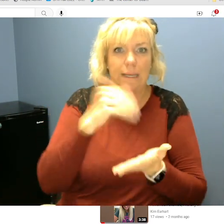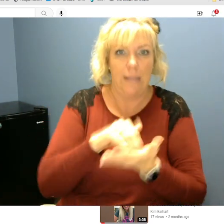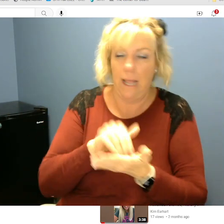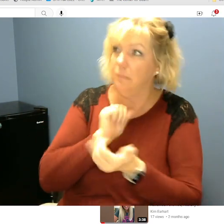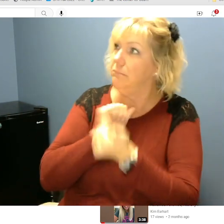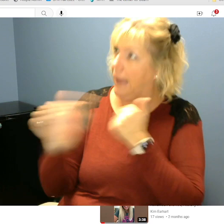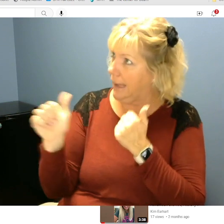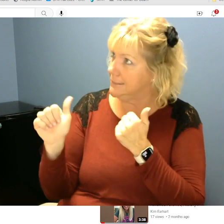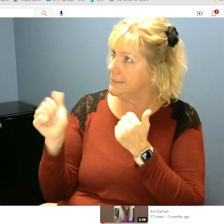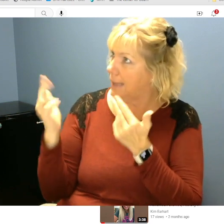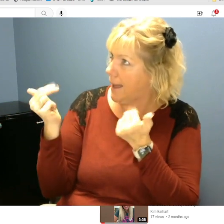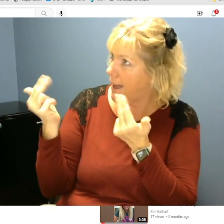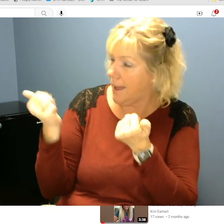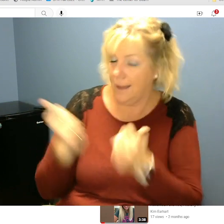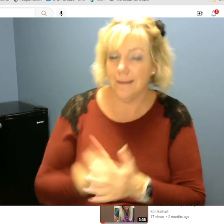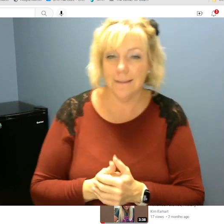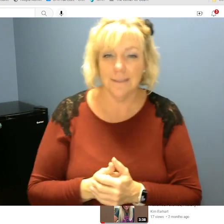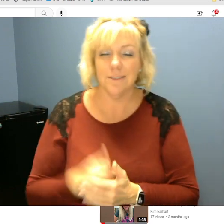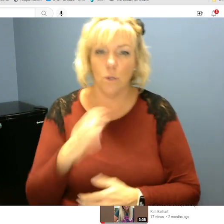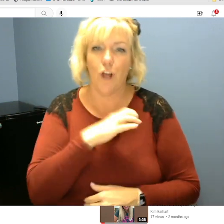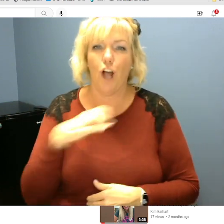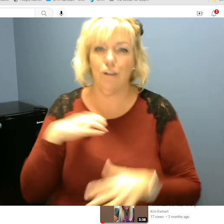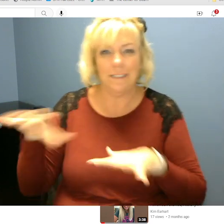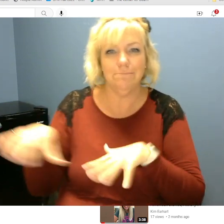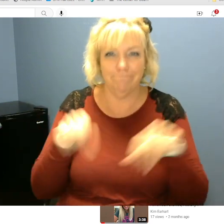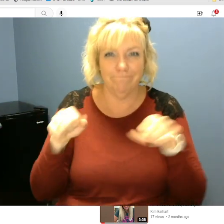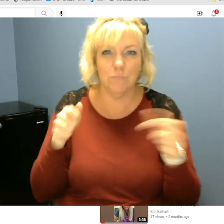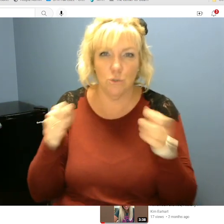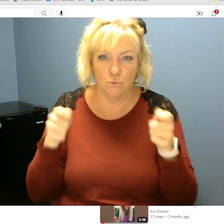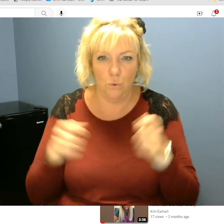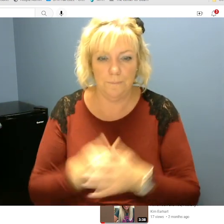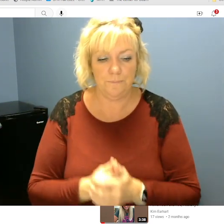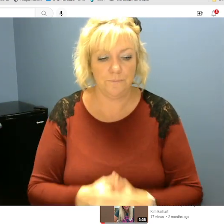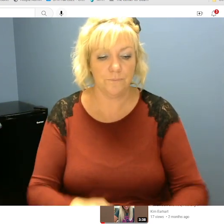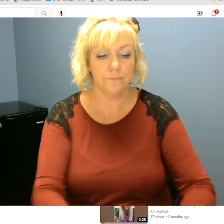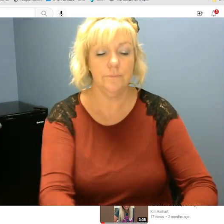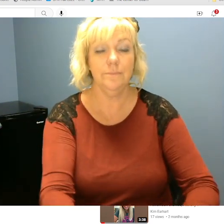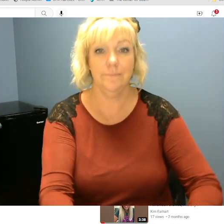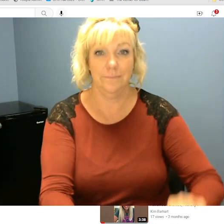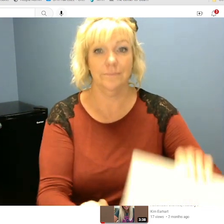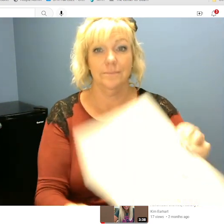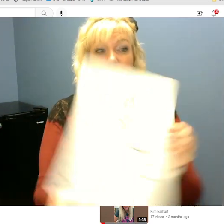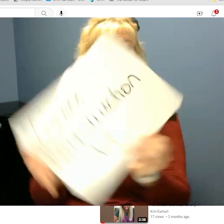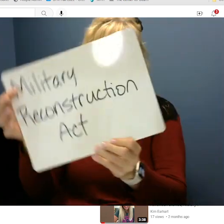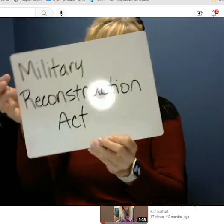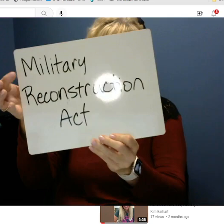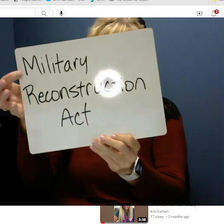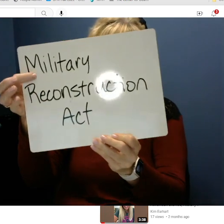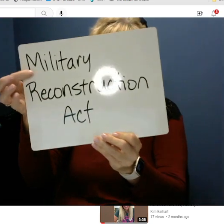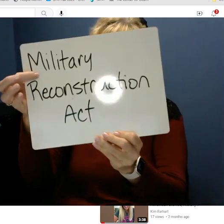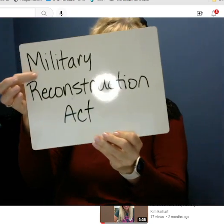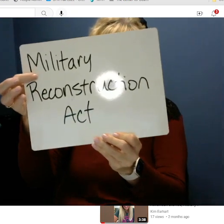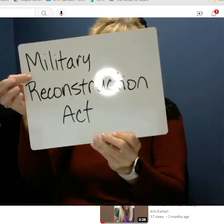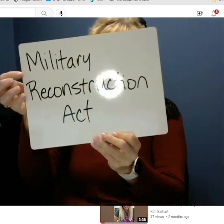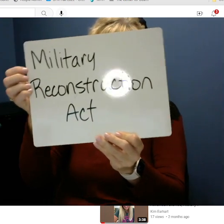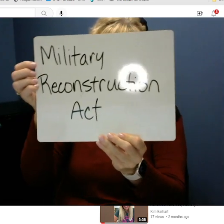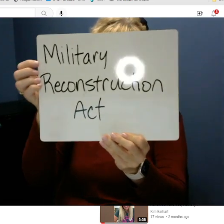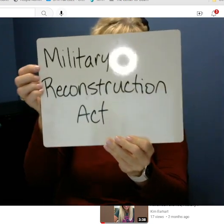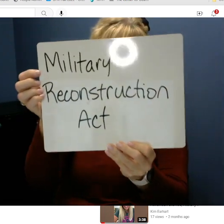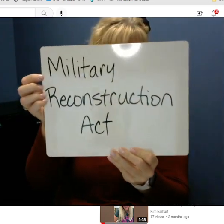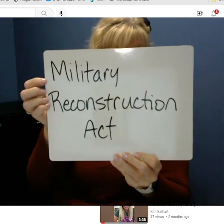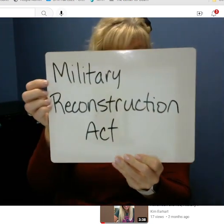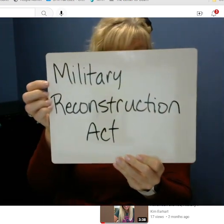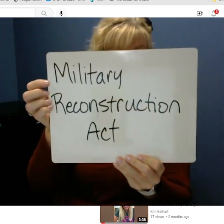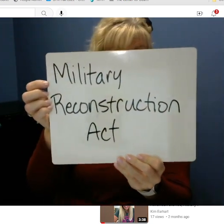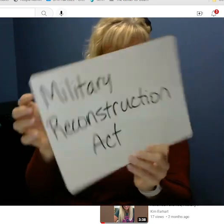Reconstruction. And then the Military Reconstruction Act, this is on your outline because this is an example of how the South is basically dragging